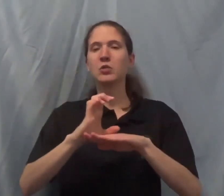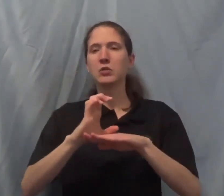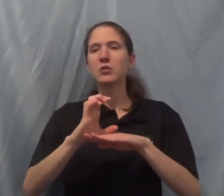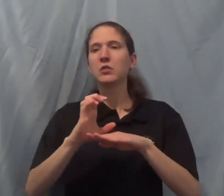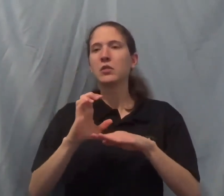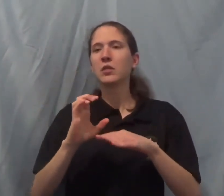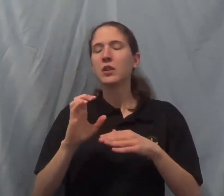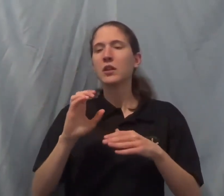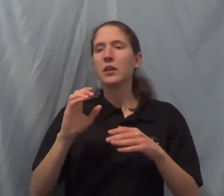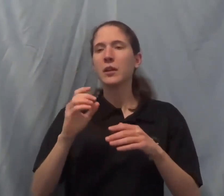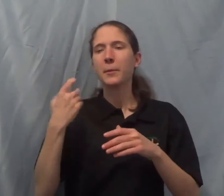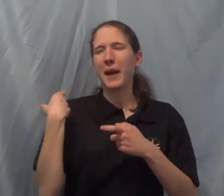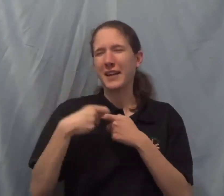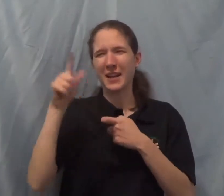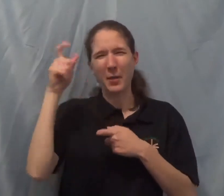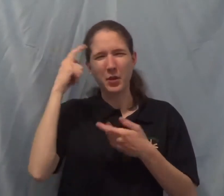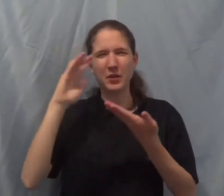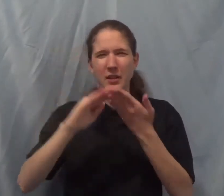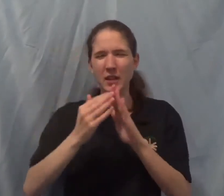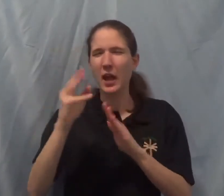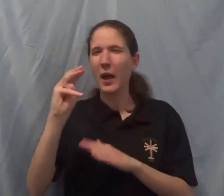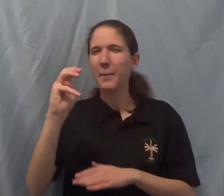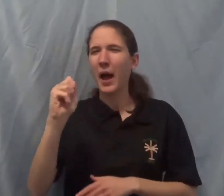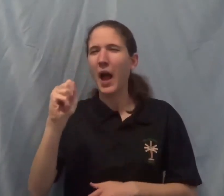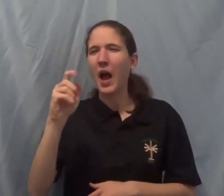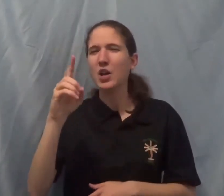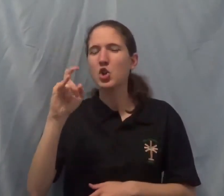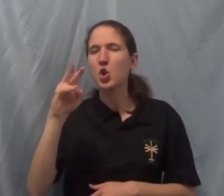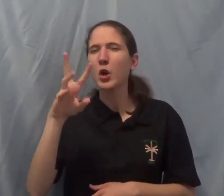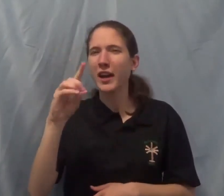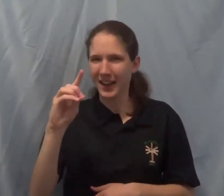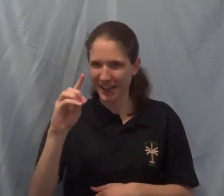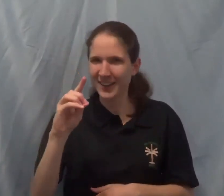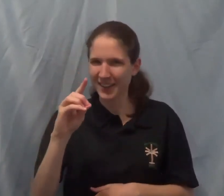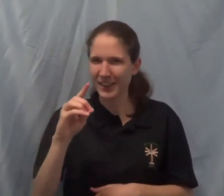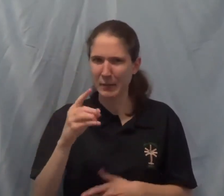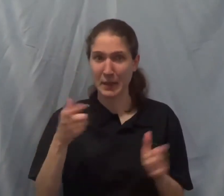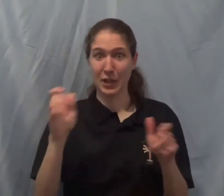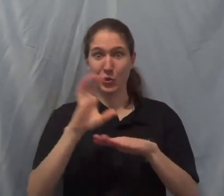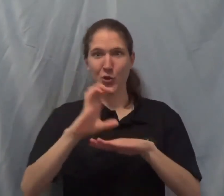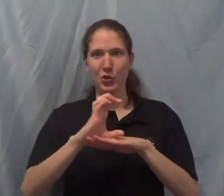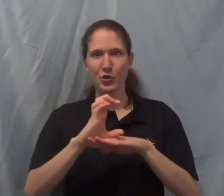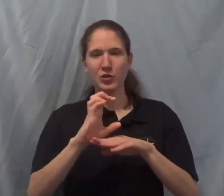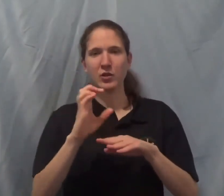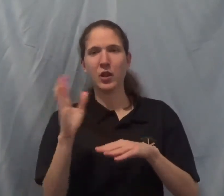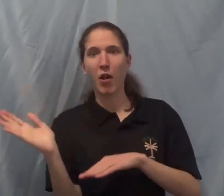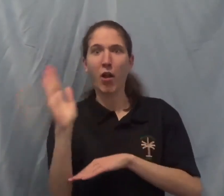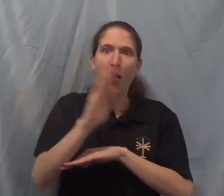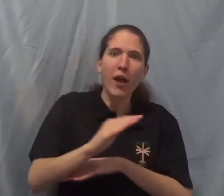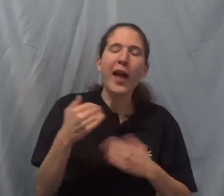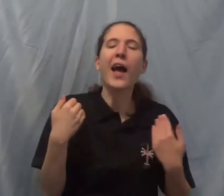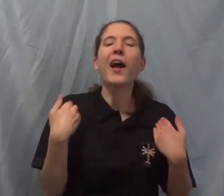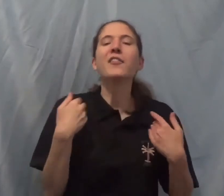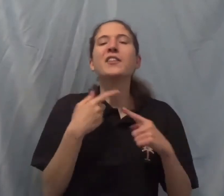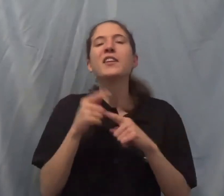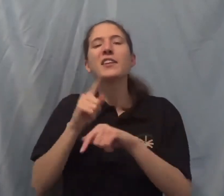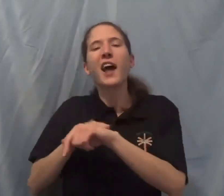with his holy oil still moist got broken in rather quickly. And I thought